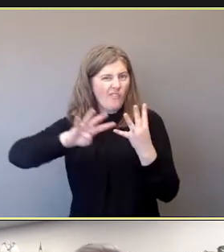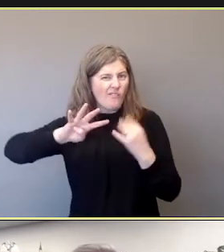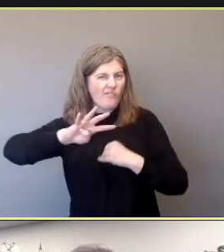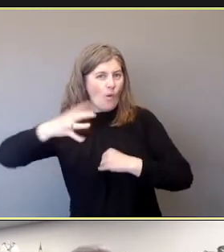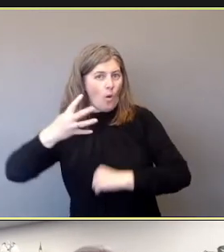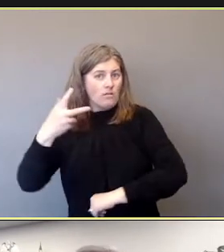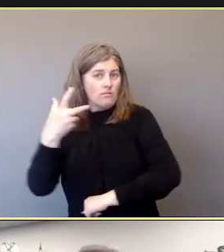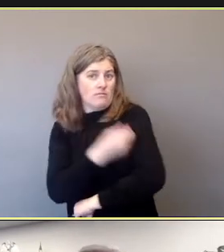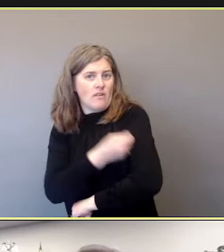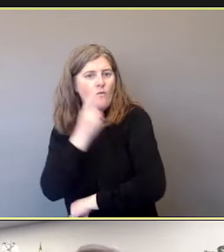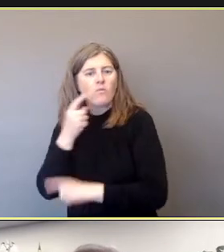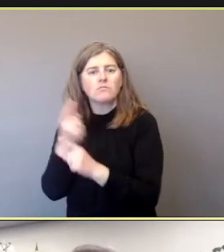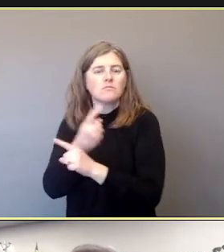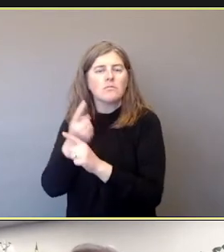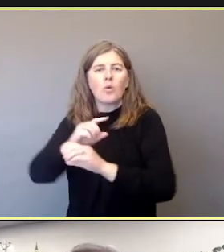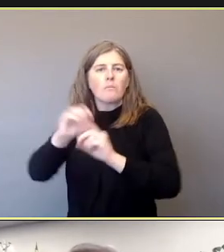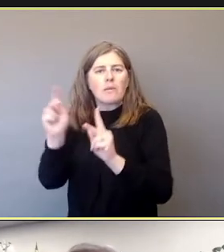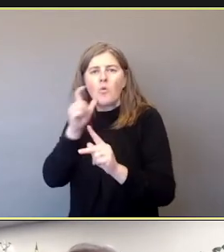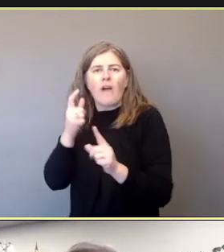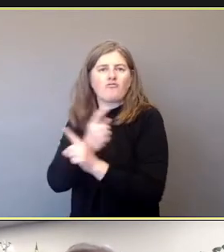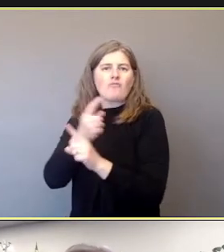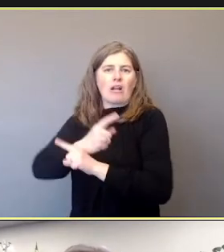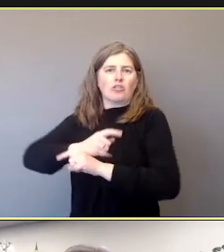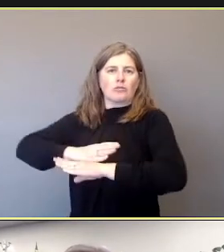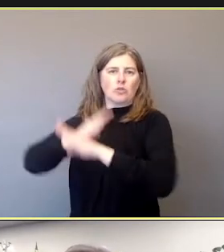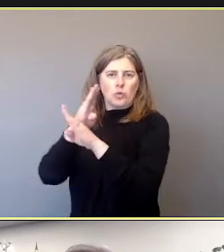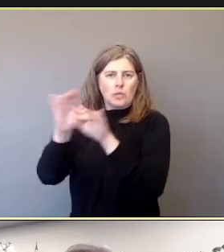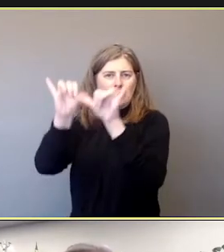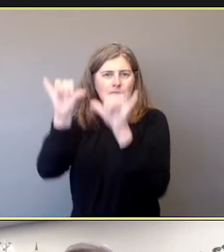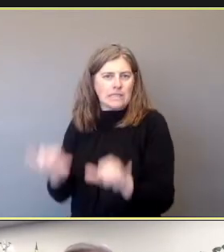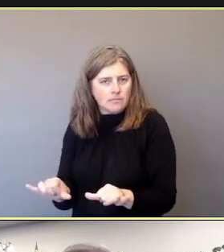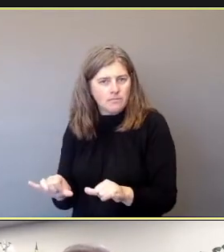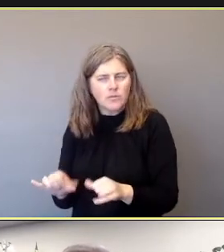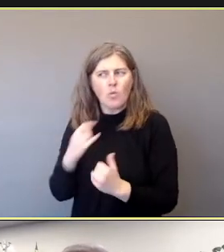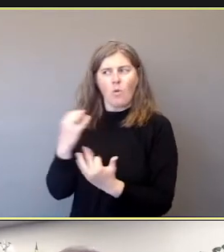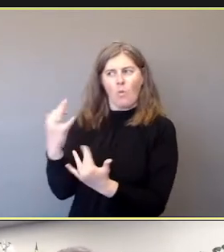for non-immunosuppressed people. We're waiting for that